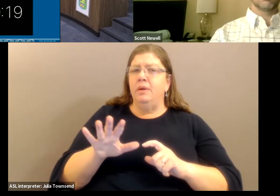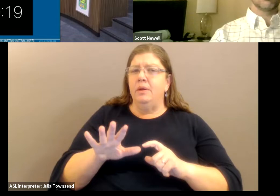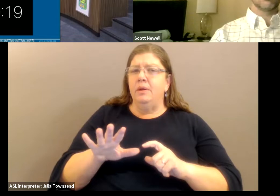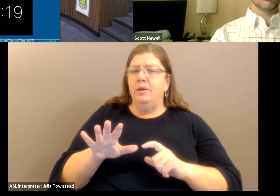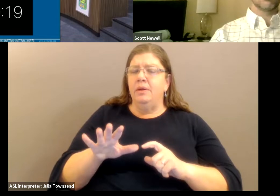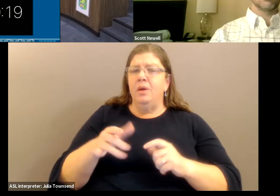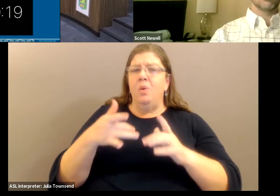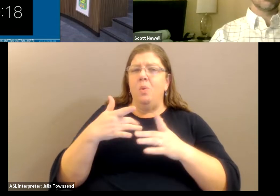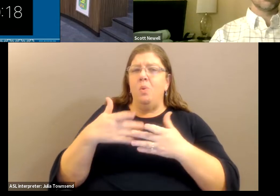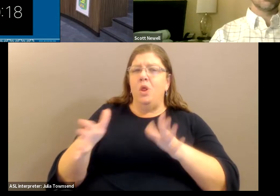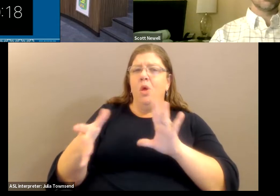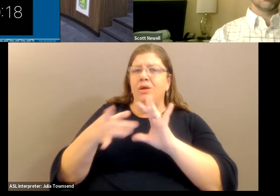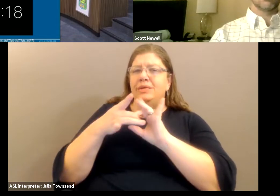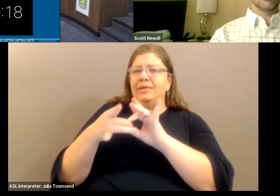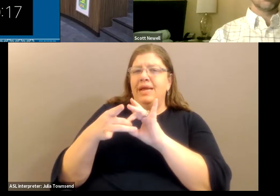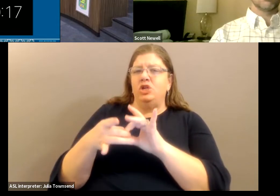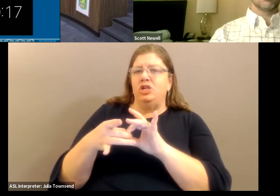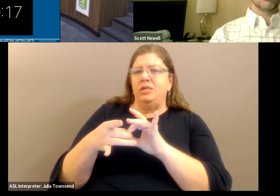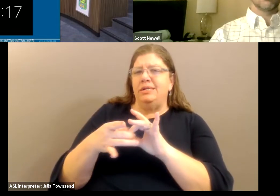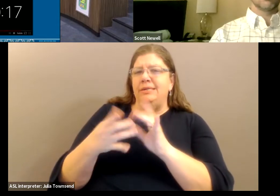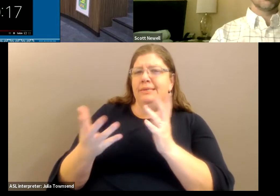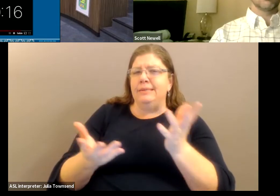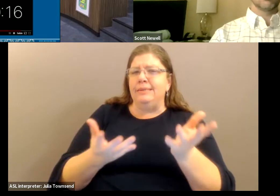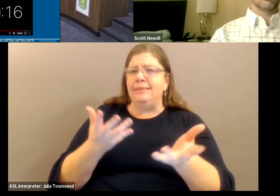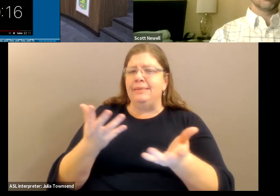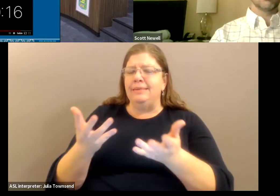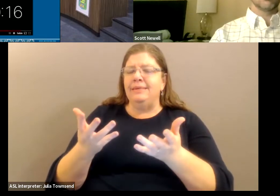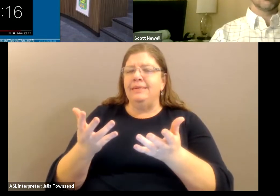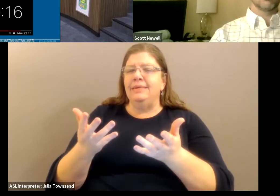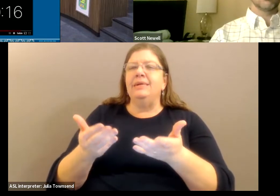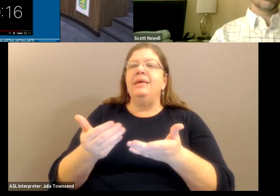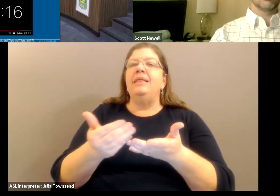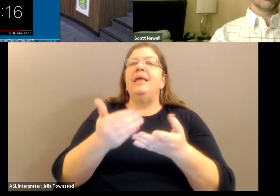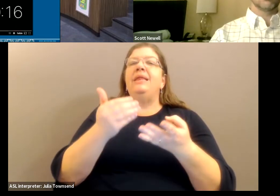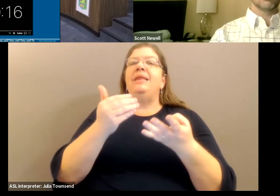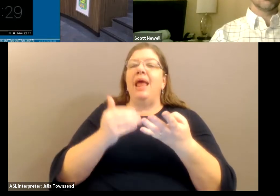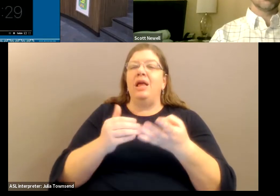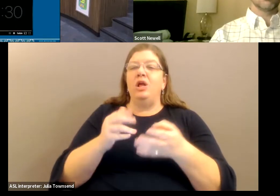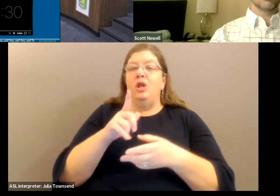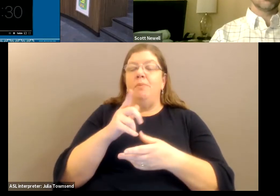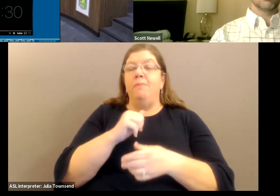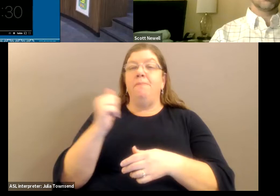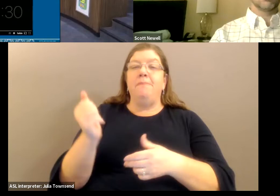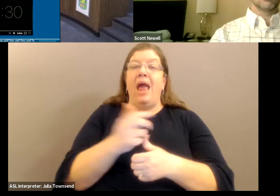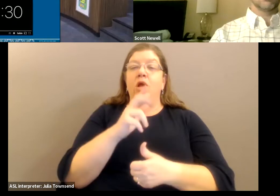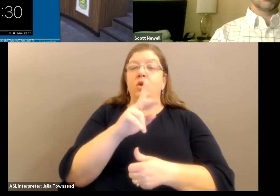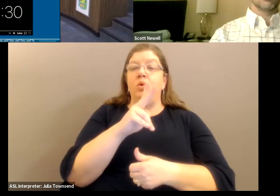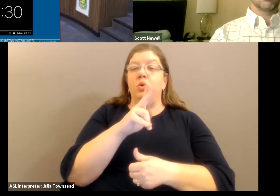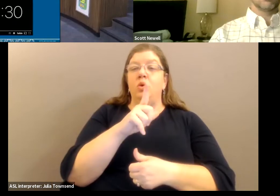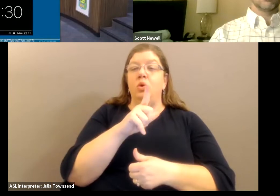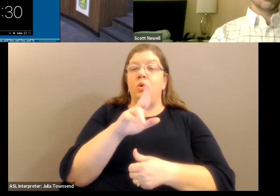we lost connection. I'm going to go to the next speaker, which is Luis.